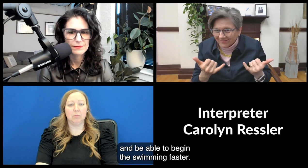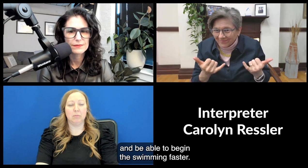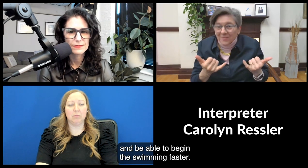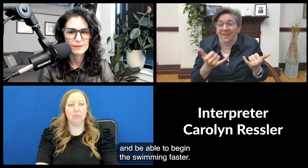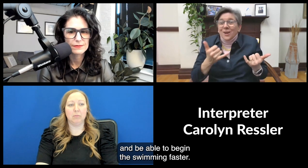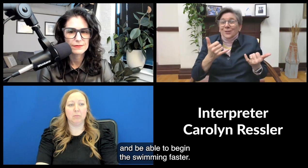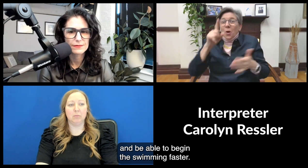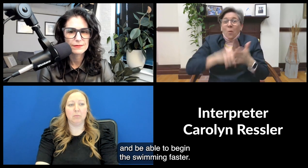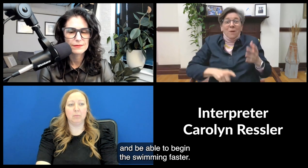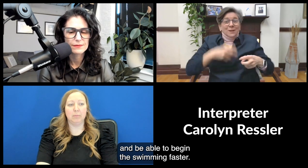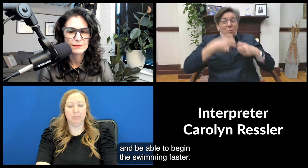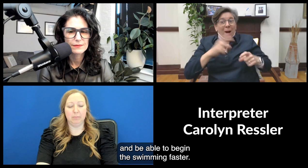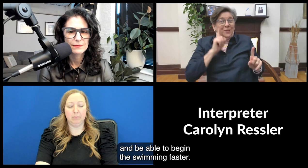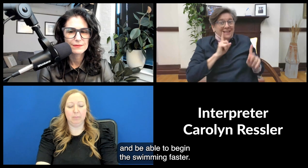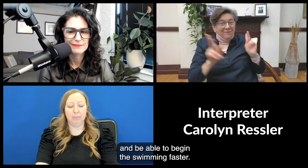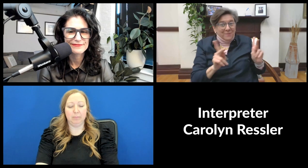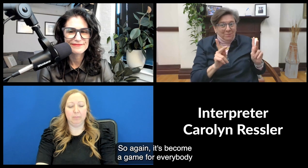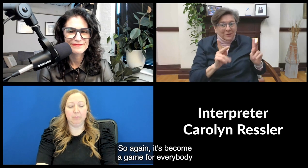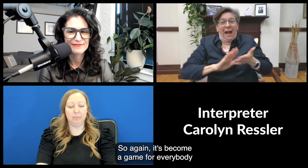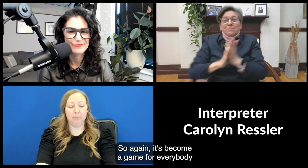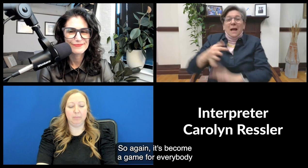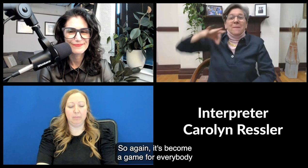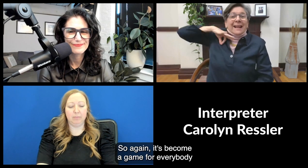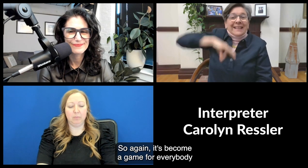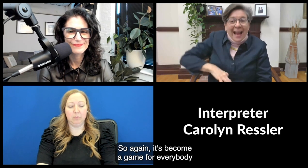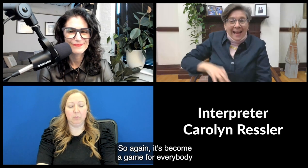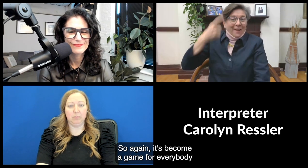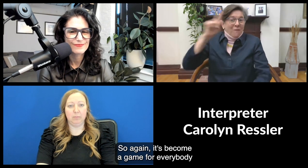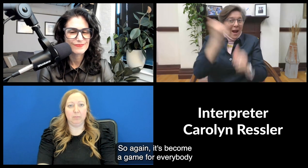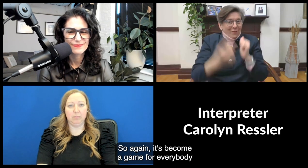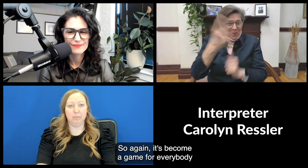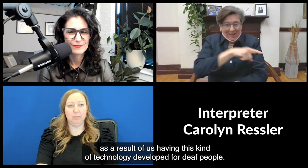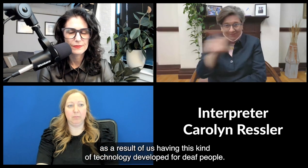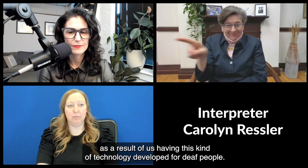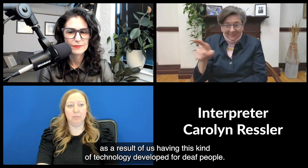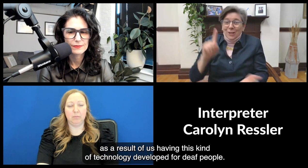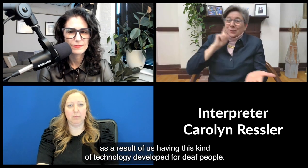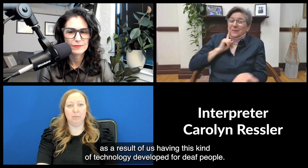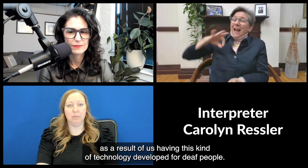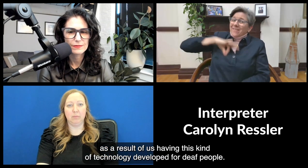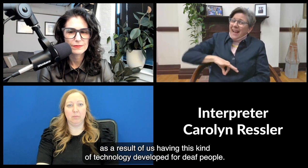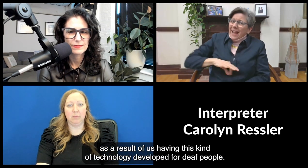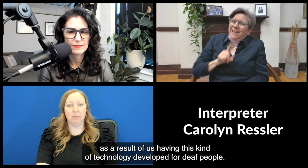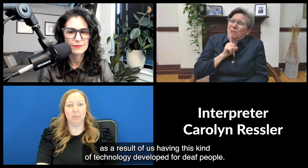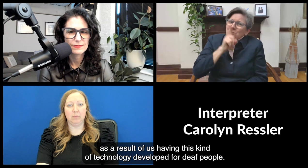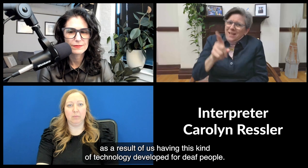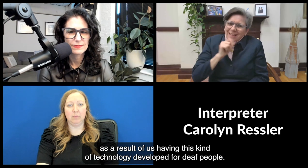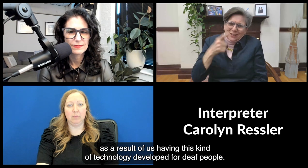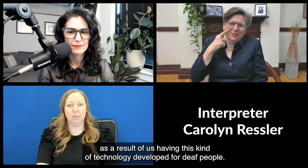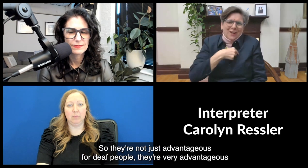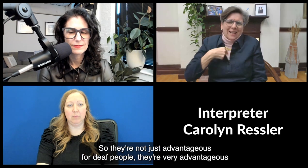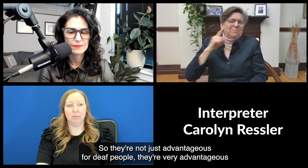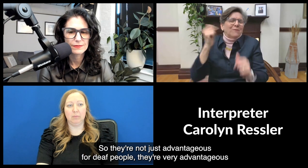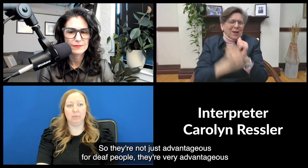able to get a well off and be able to begin their swimming faster. So again, it's become a gain for everybody as a result of